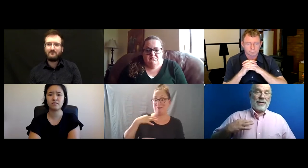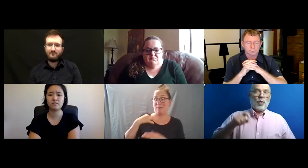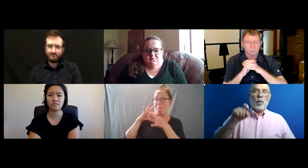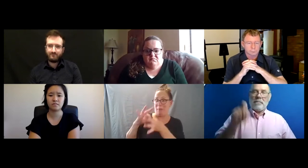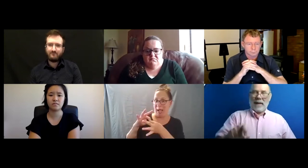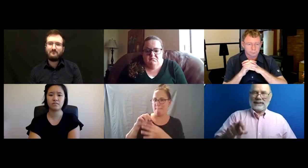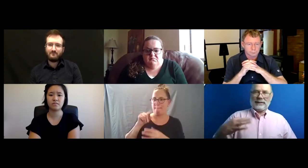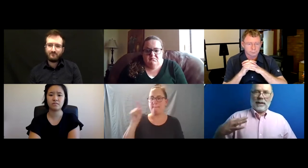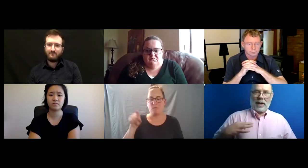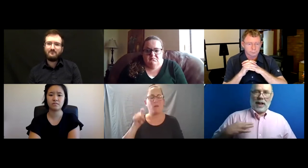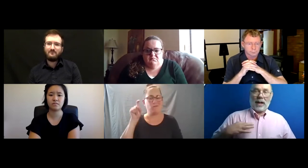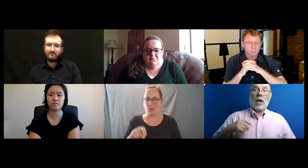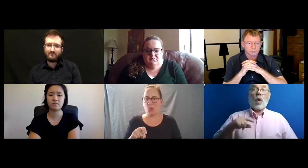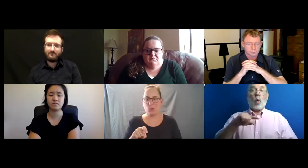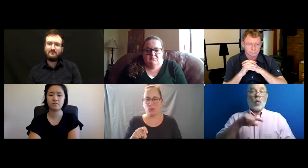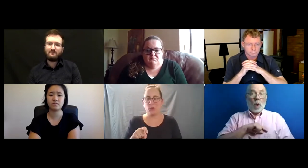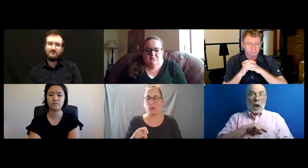the program.